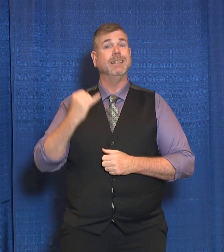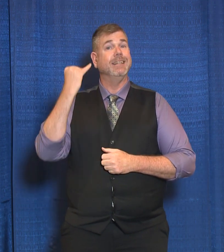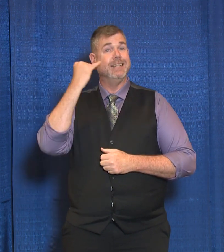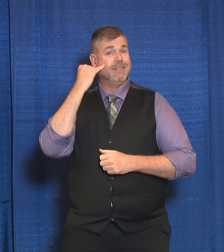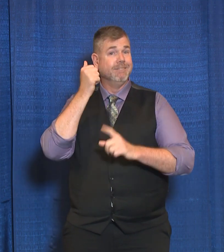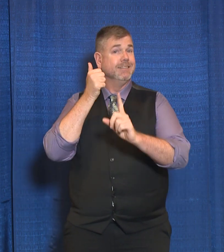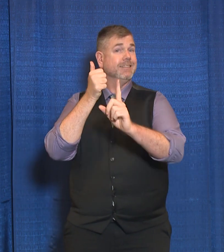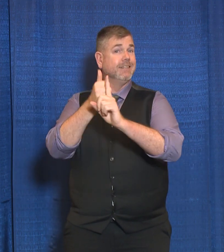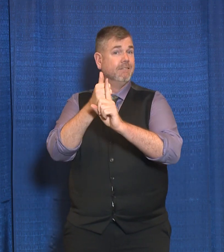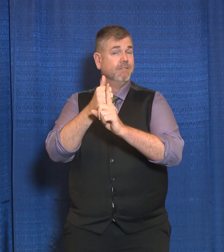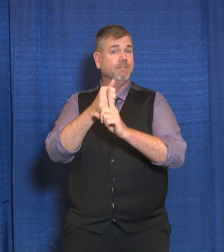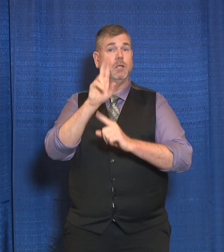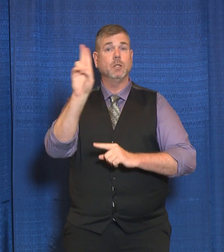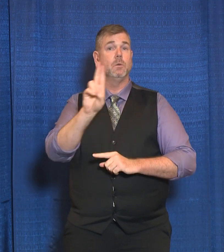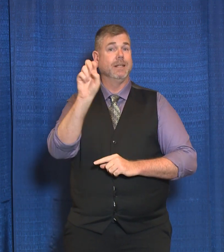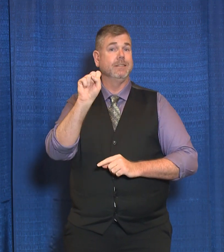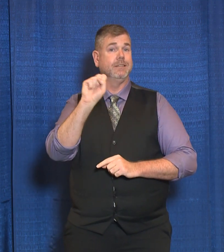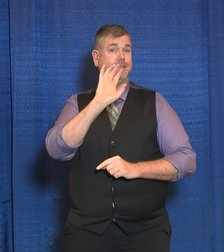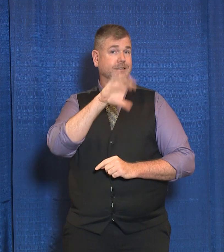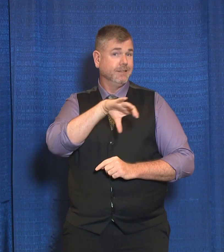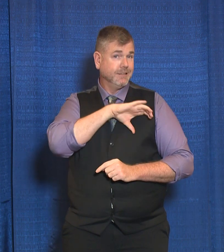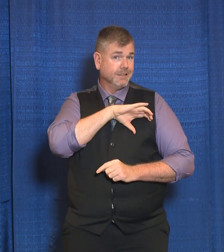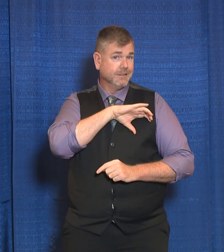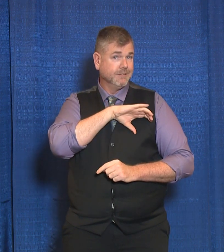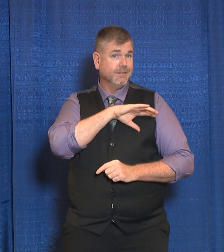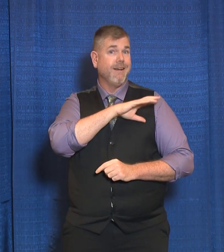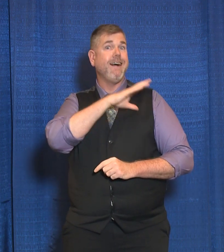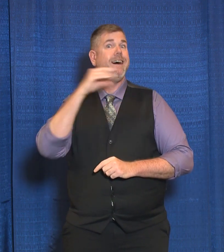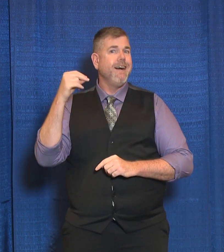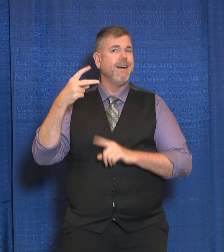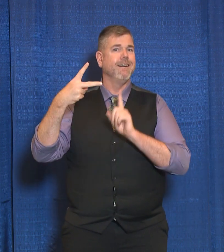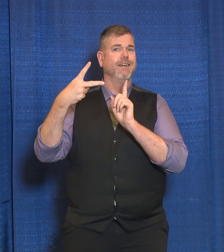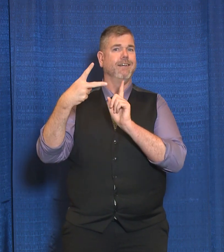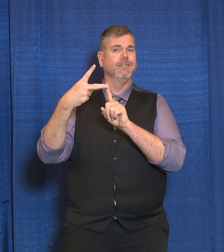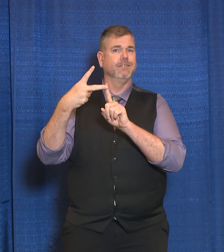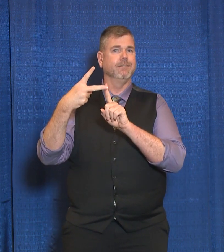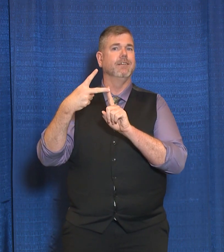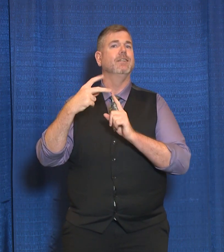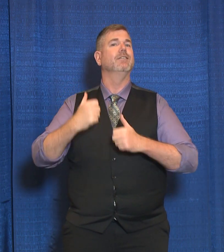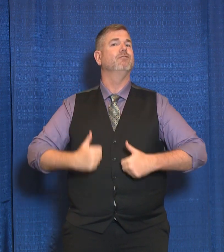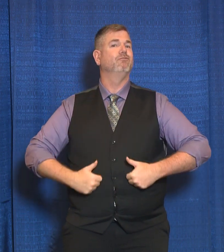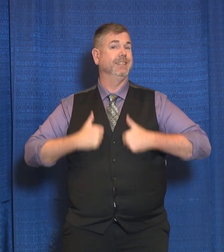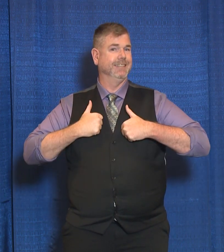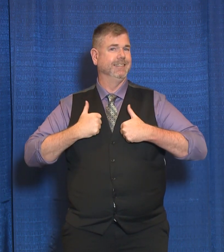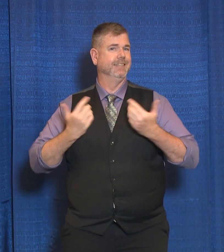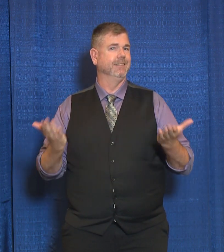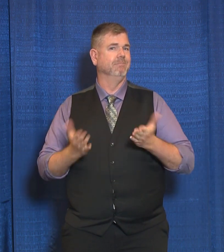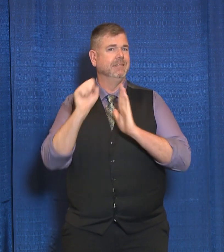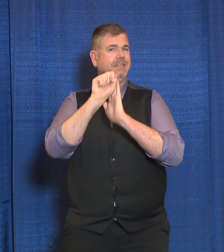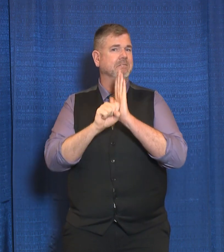If you are a U.S. citizen and resident of California, check the box.